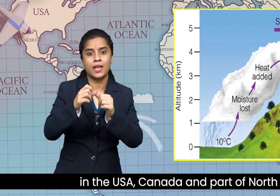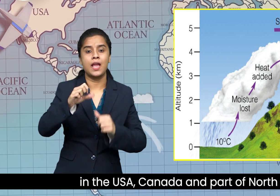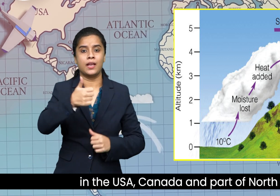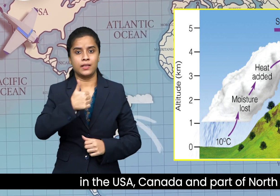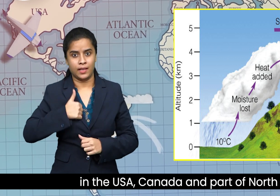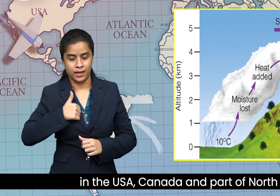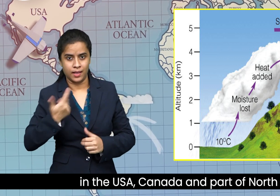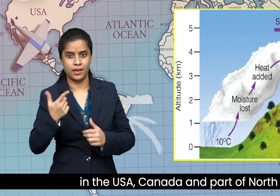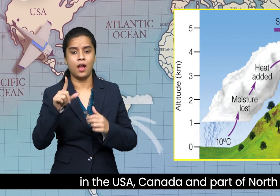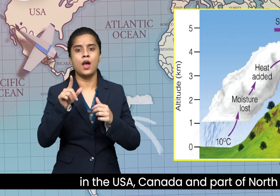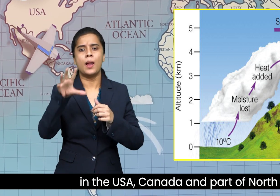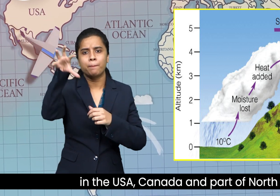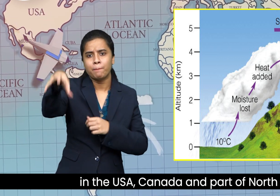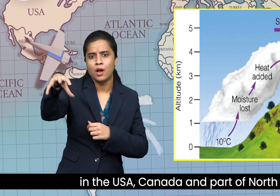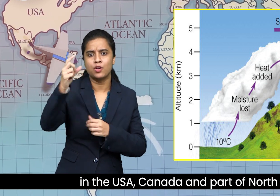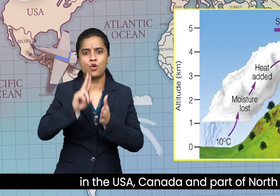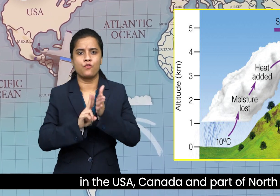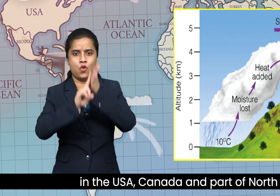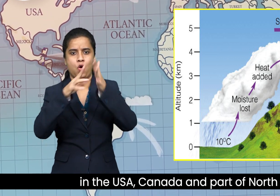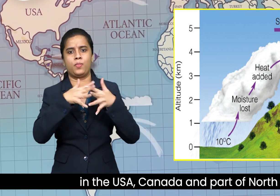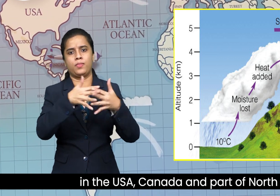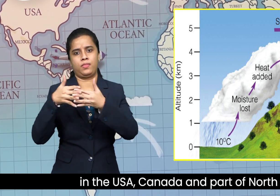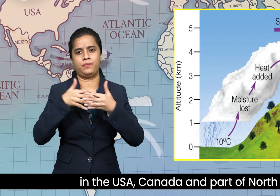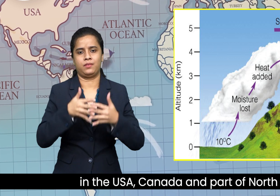part of North America.